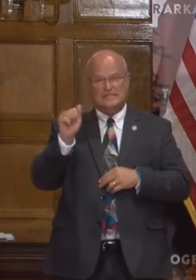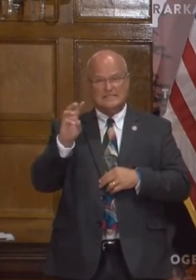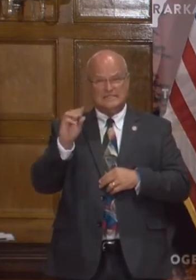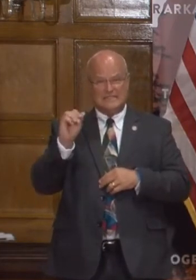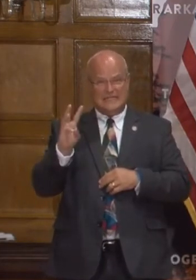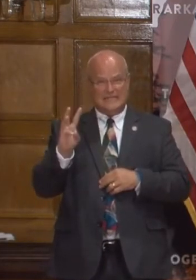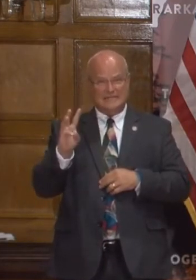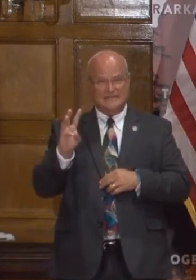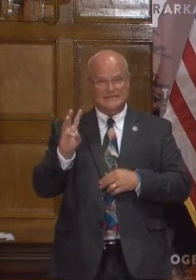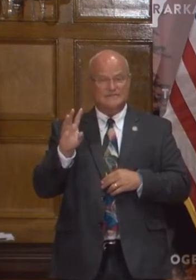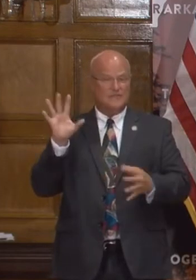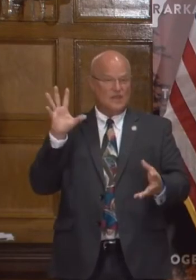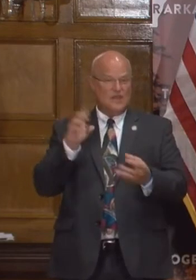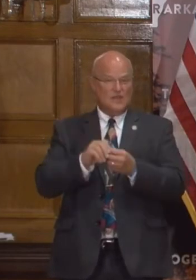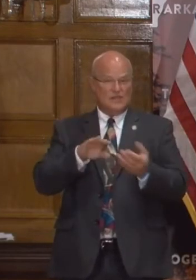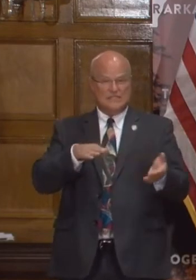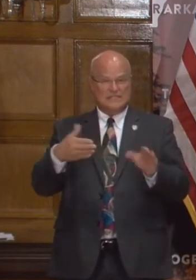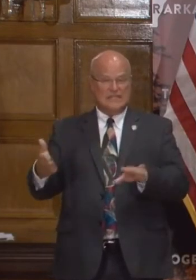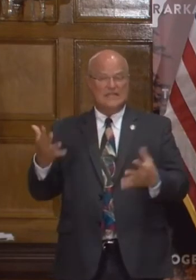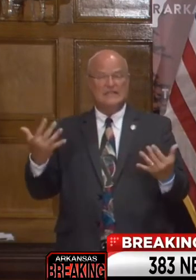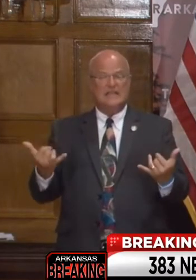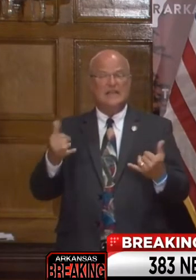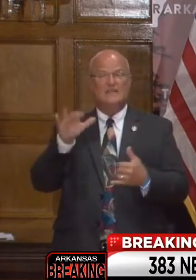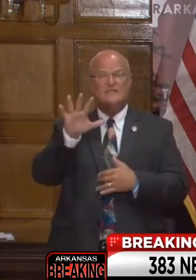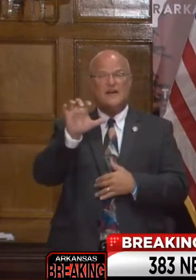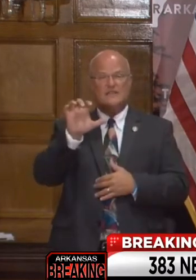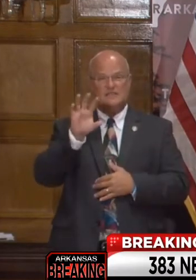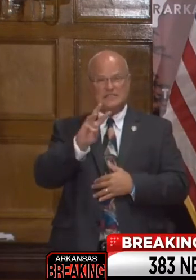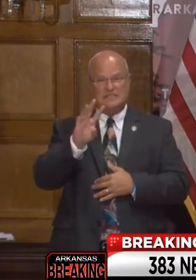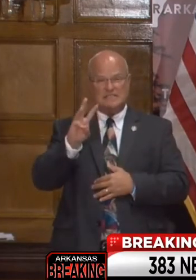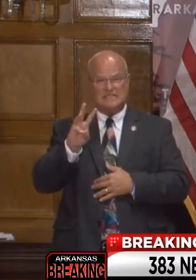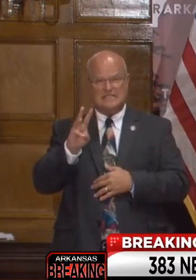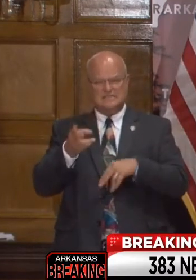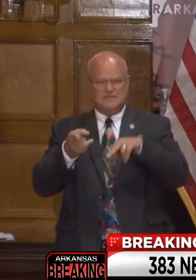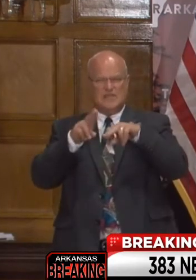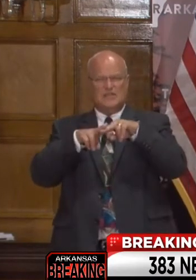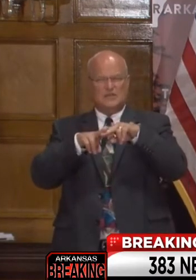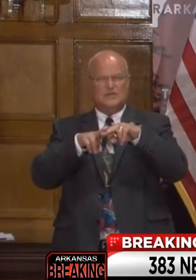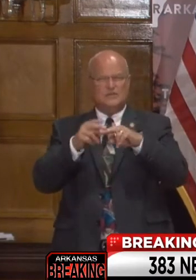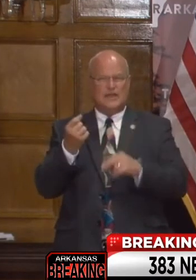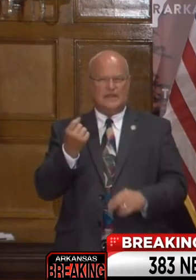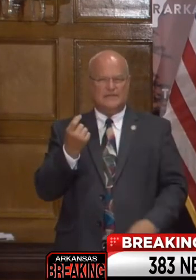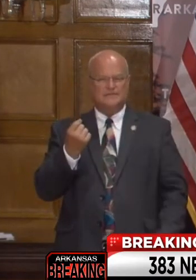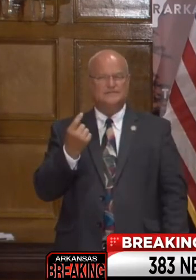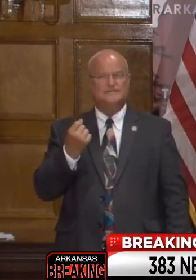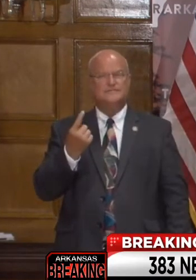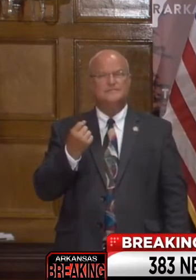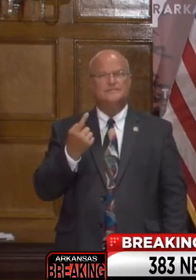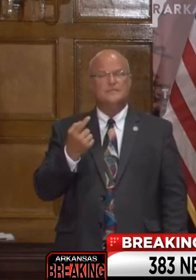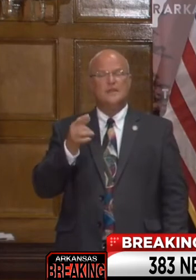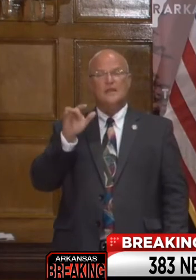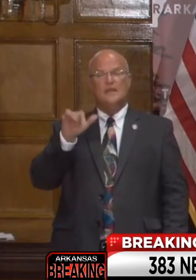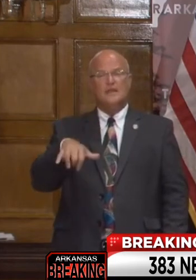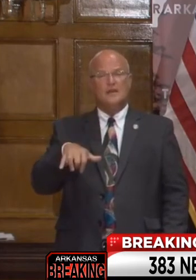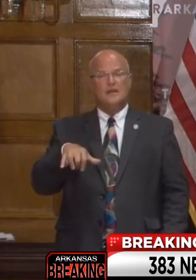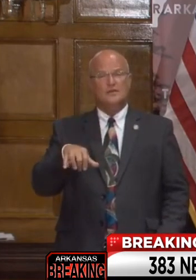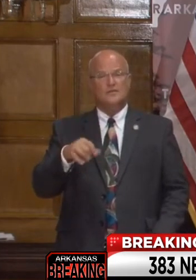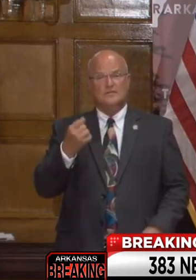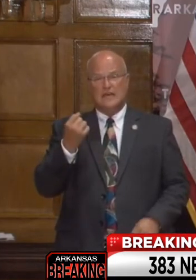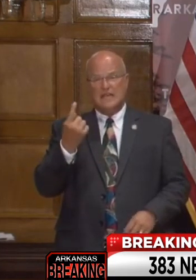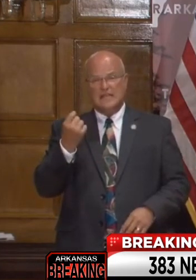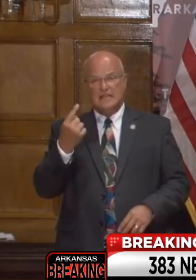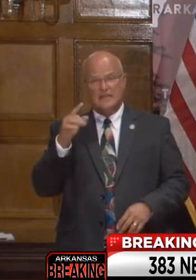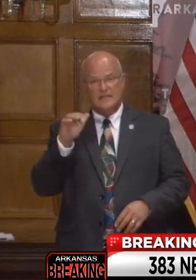116. Total deaths are now 566 and increased by 11. Those